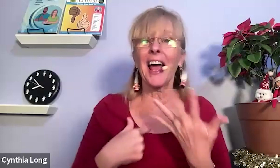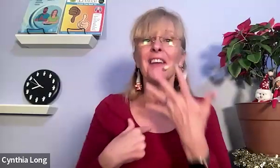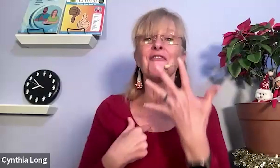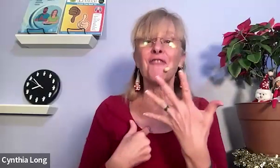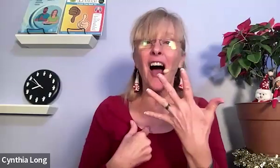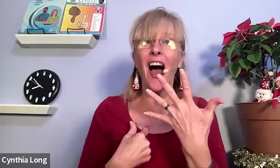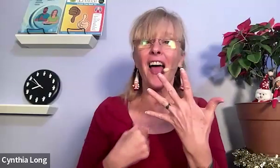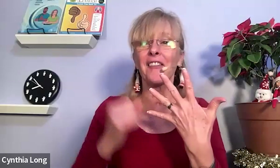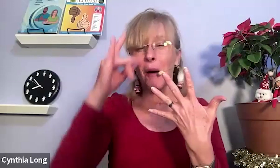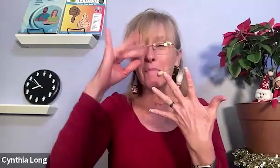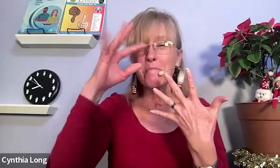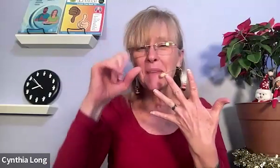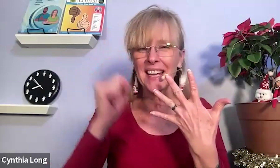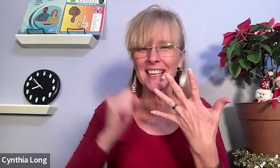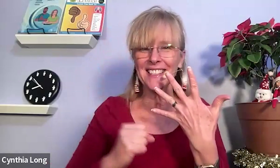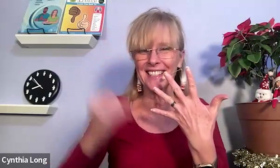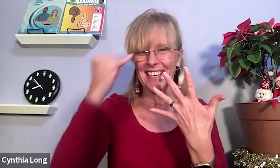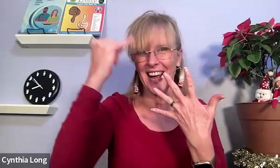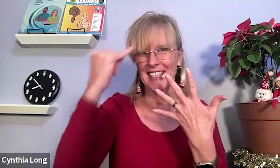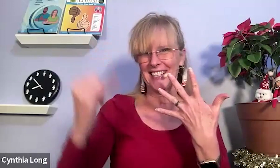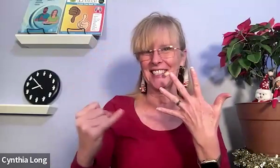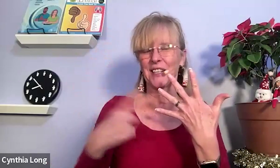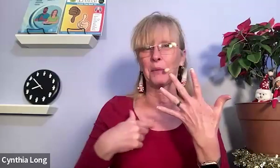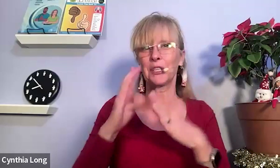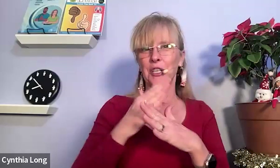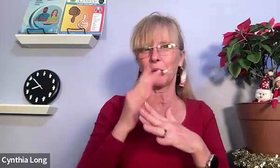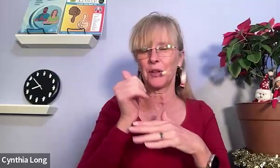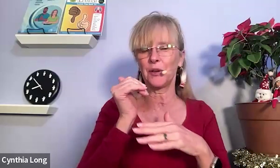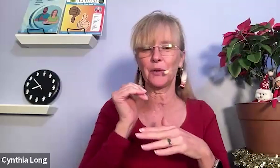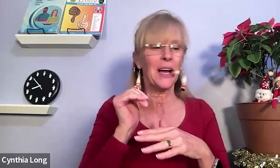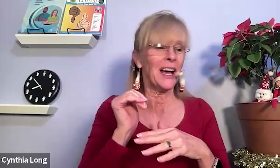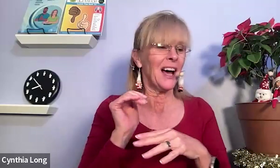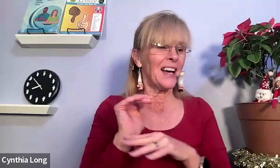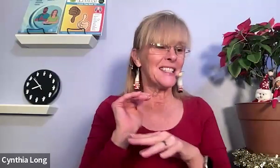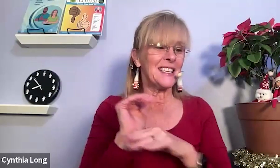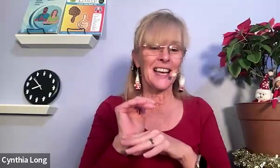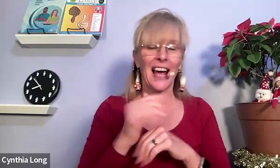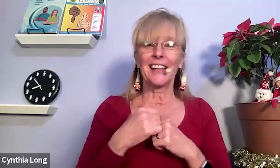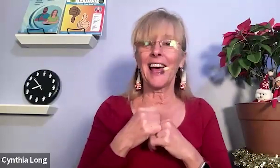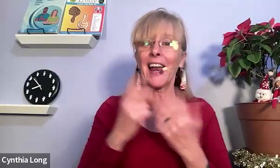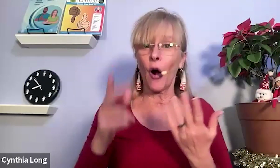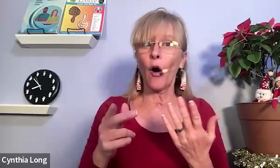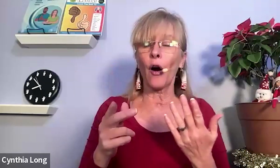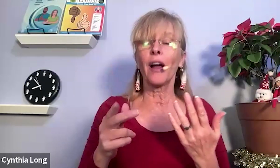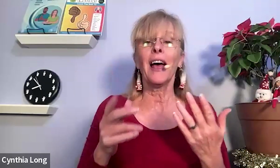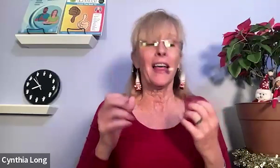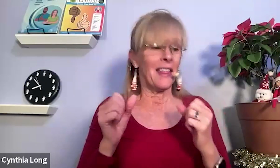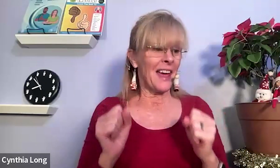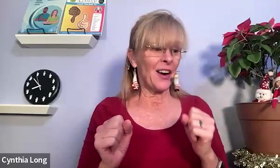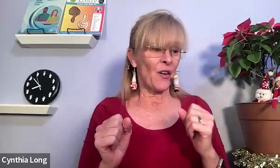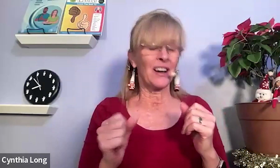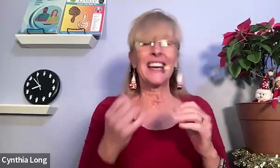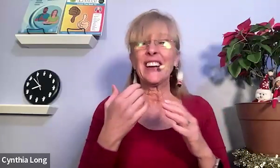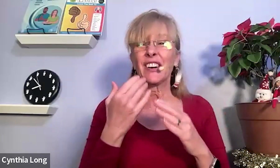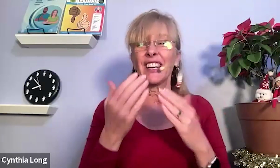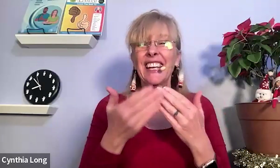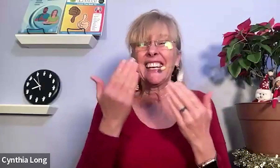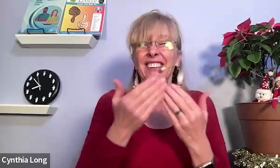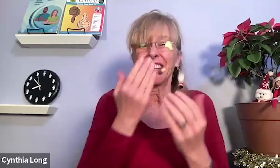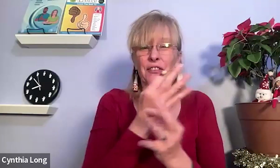have 5 amazing ideas that I'm going to share with you tonight that are nearly